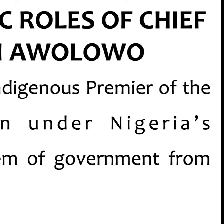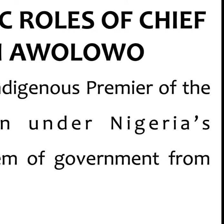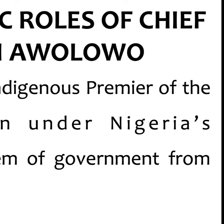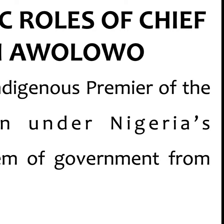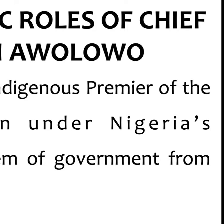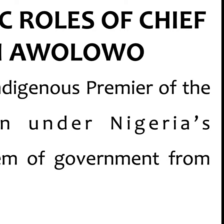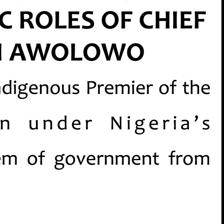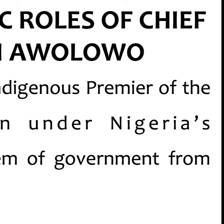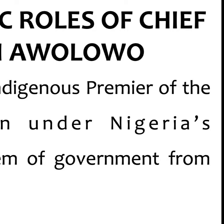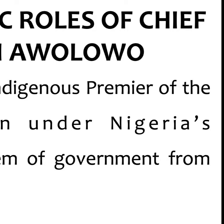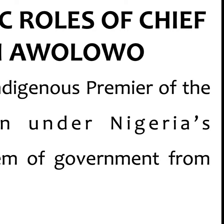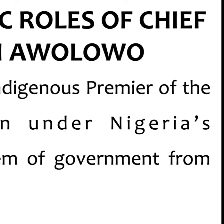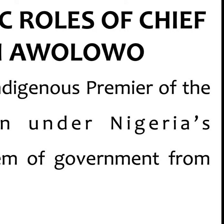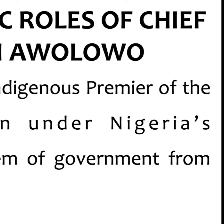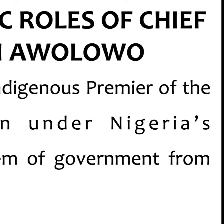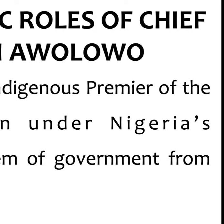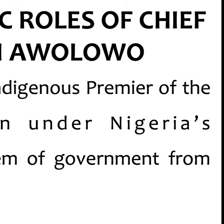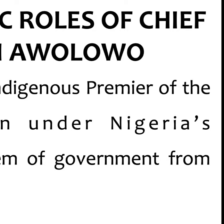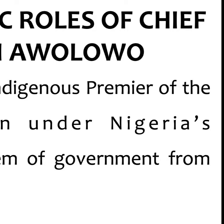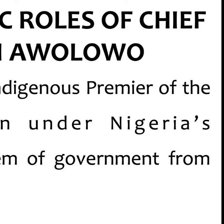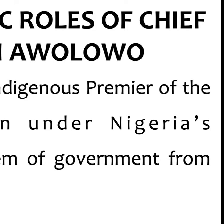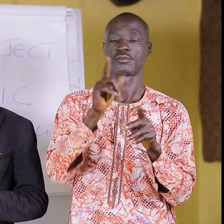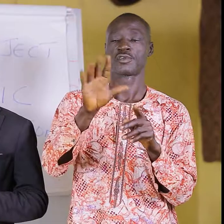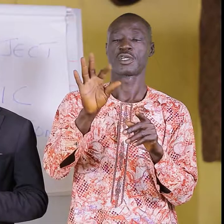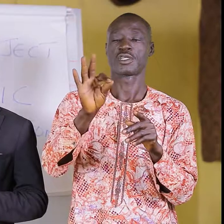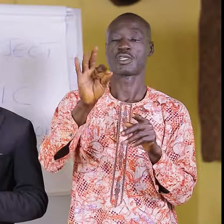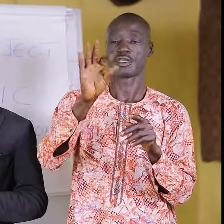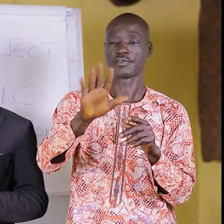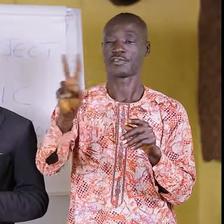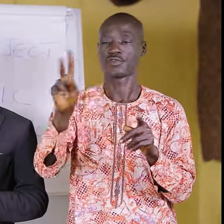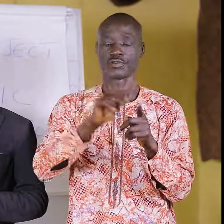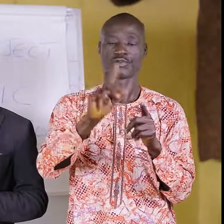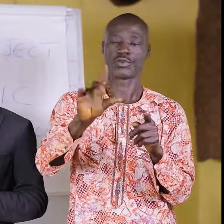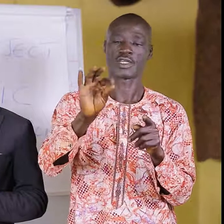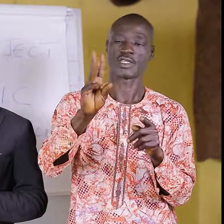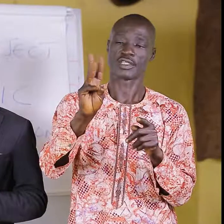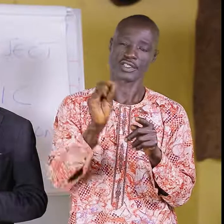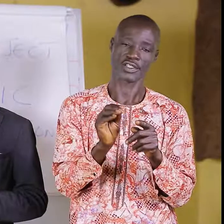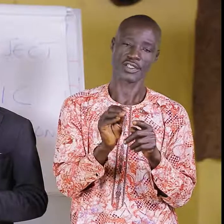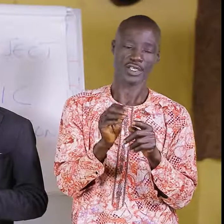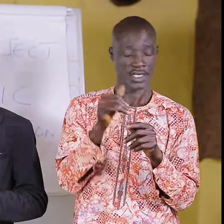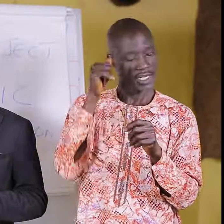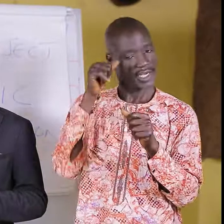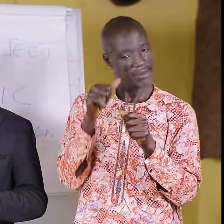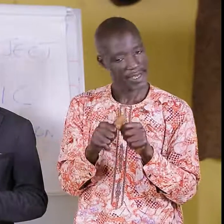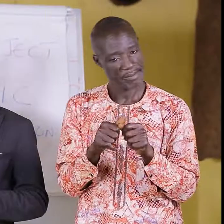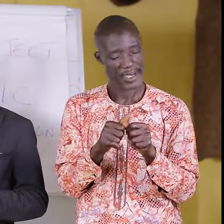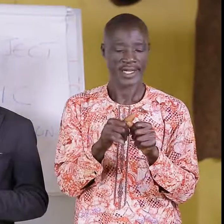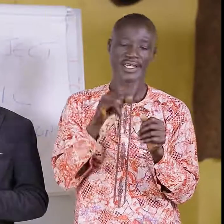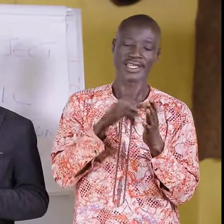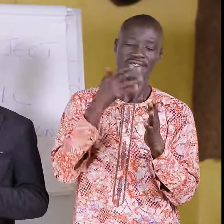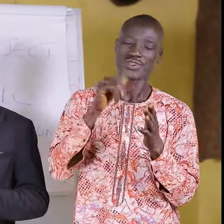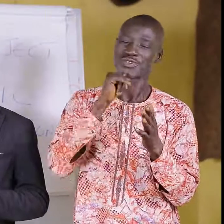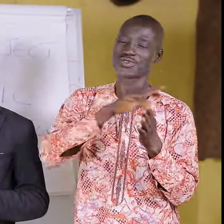system of government from 1952 to 1960. Don't forget, I told you that Nigeria was operating a regional government. And